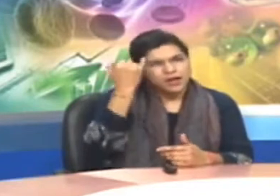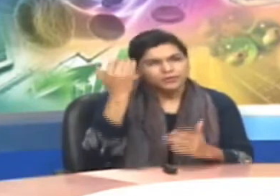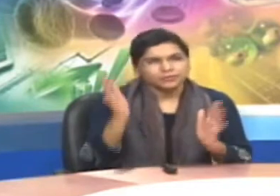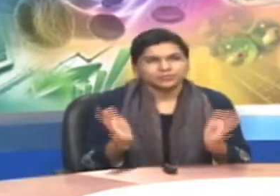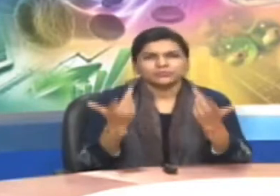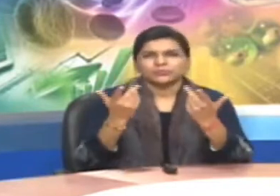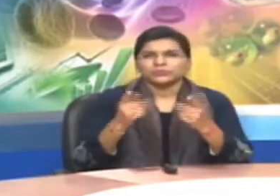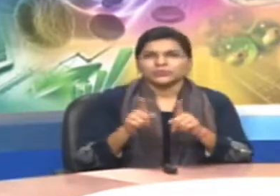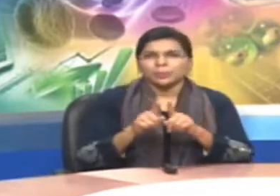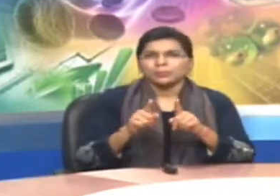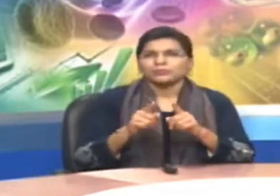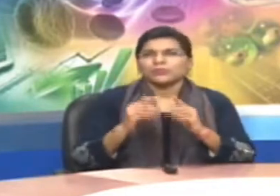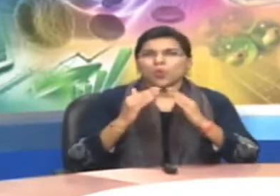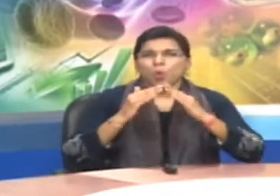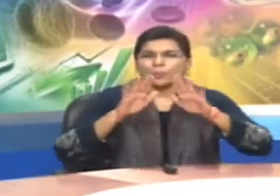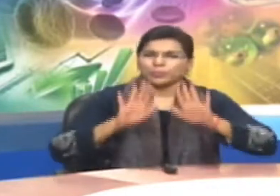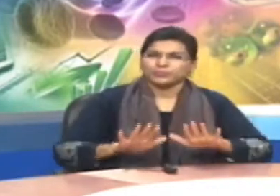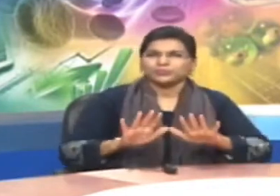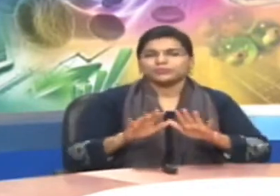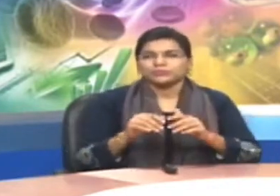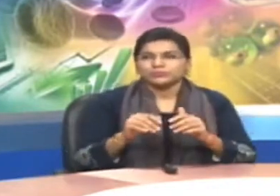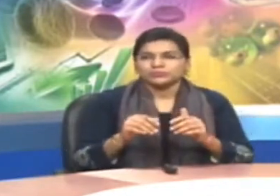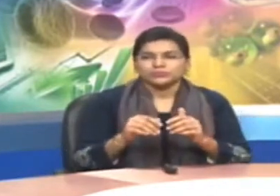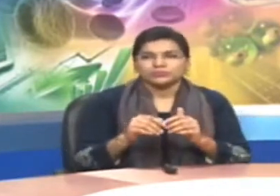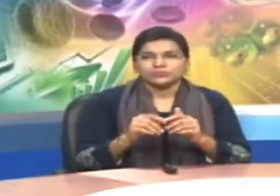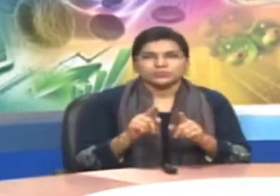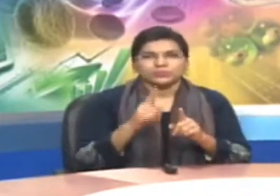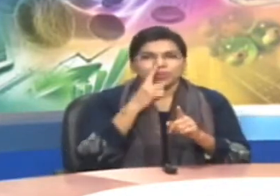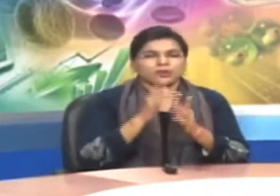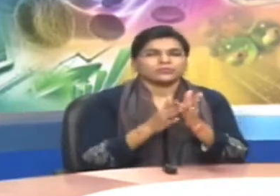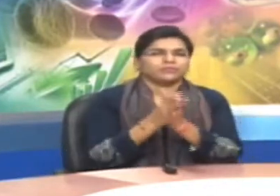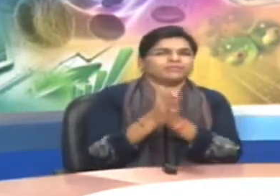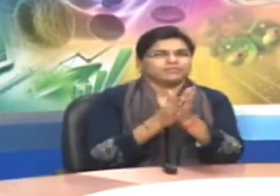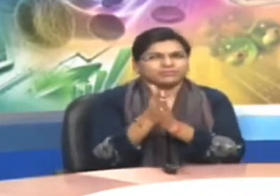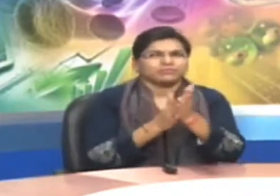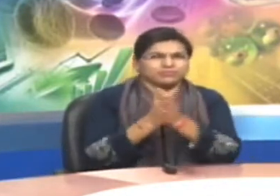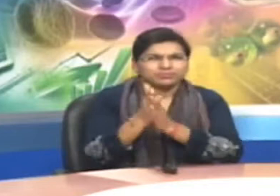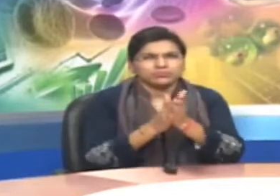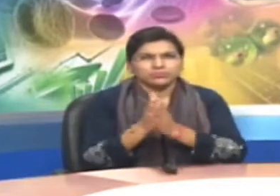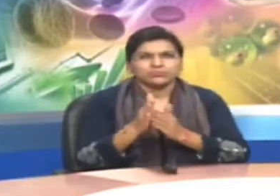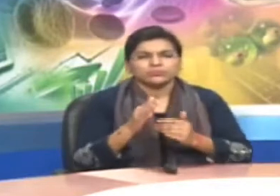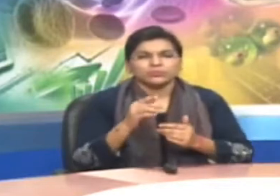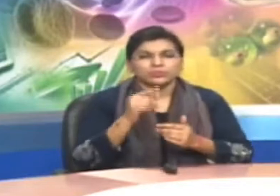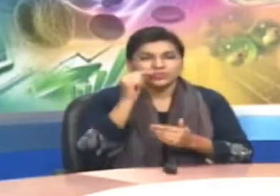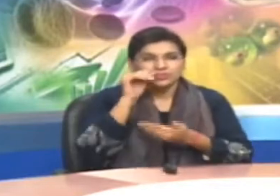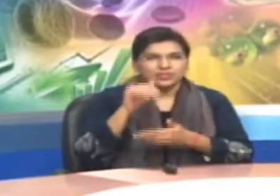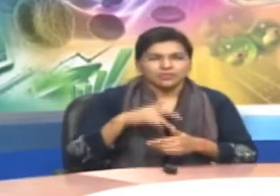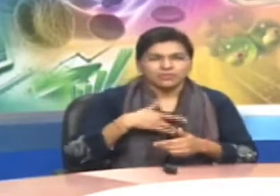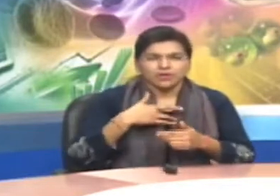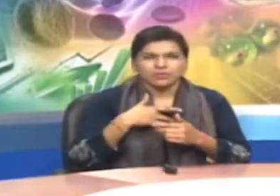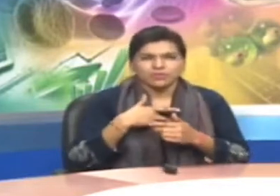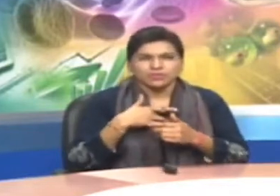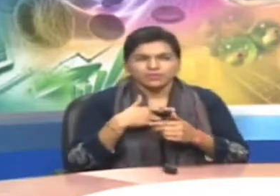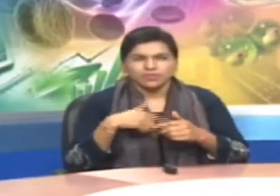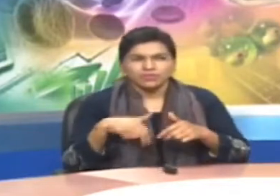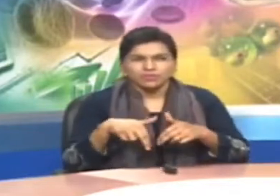She used to shake her hand before me so that myriads of